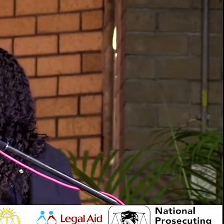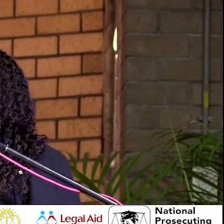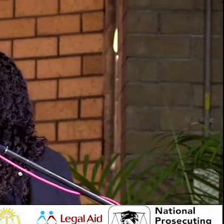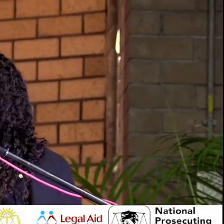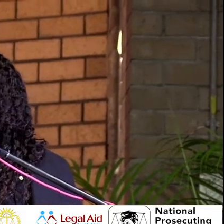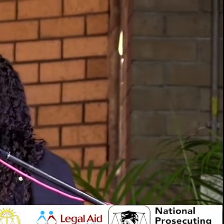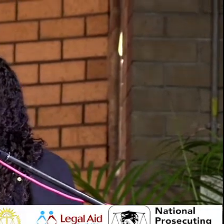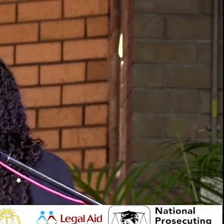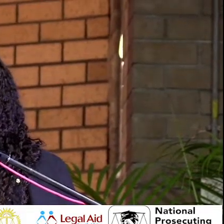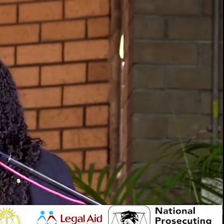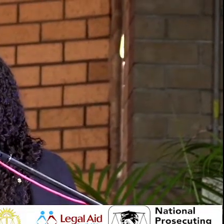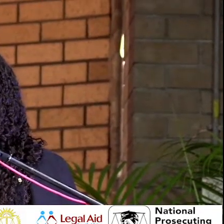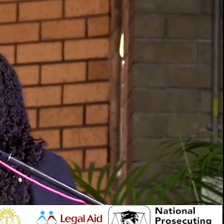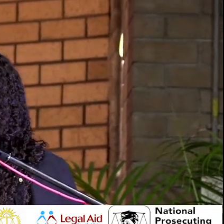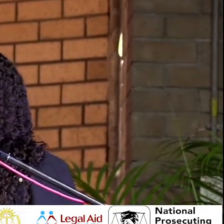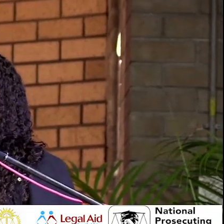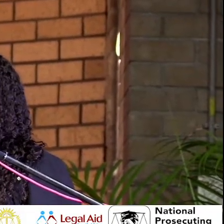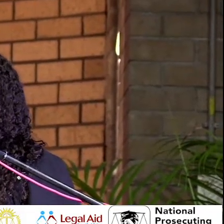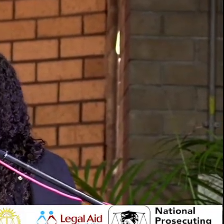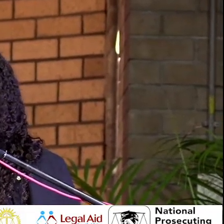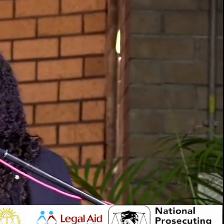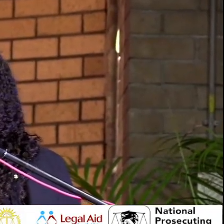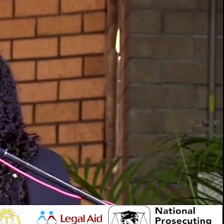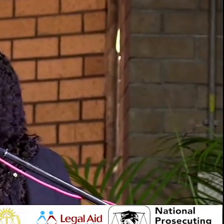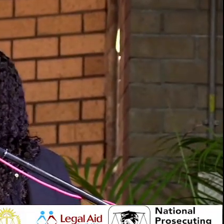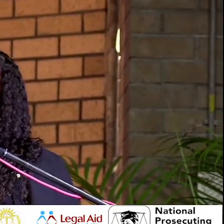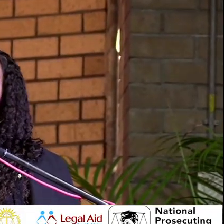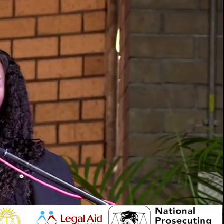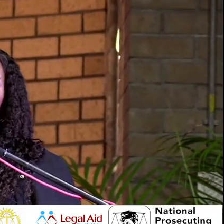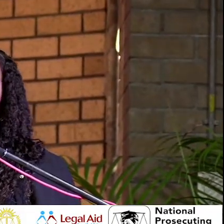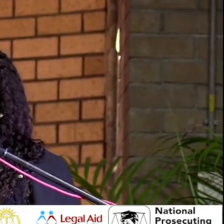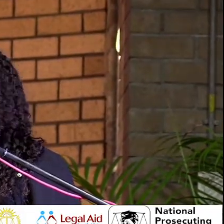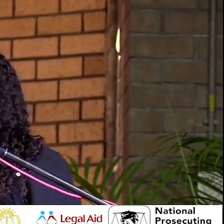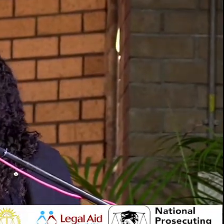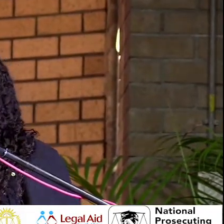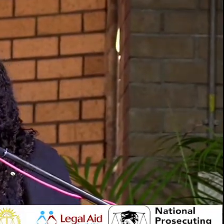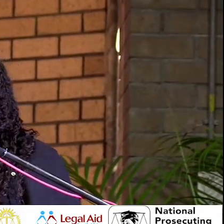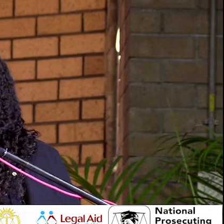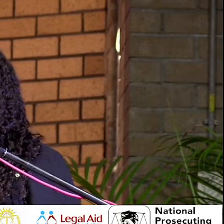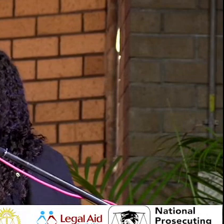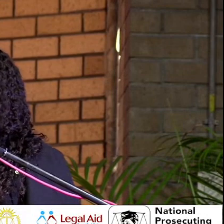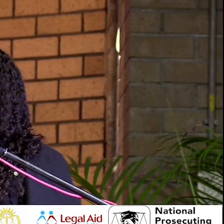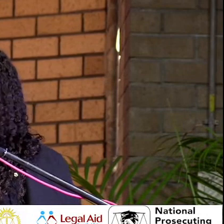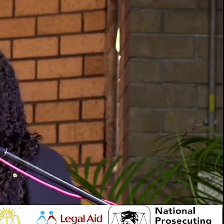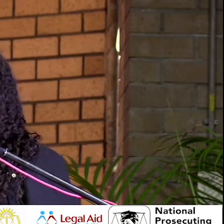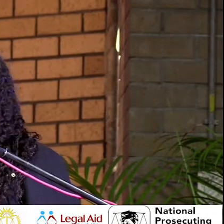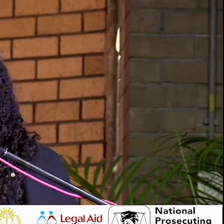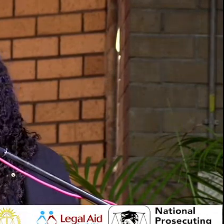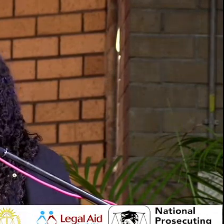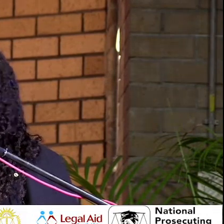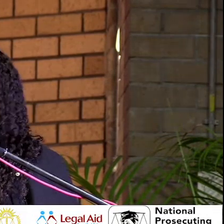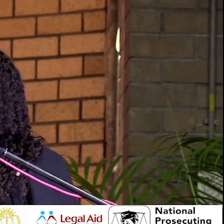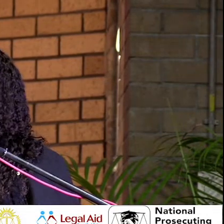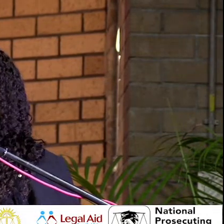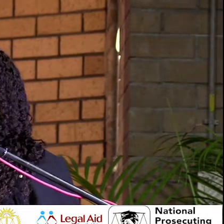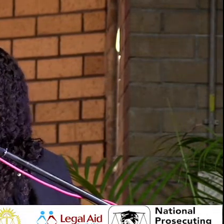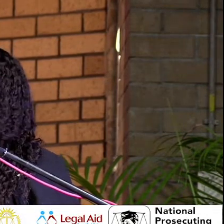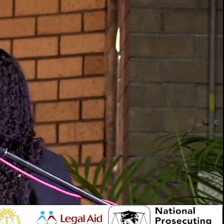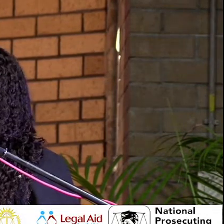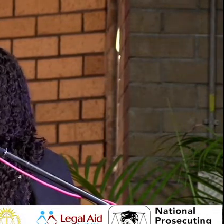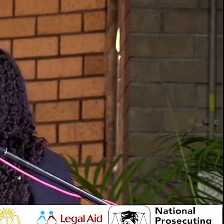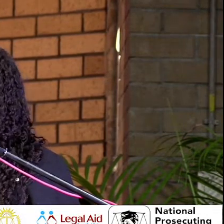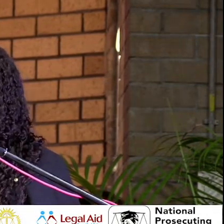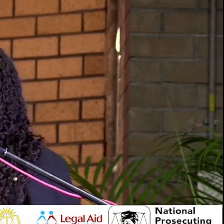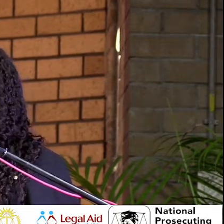Aid ngamagqwetha angahlawulelwayo abamela abantu abangenayo imali bangakwazi uhlawula igqwetha. Abancedi nje